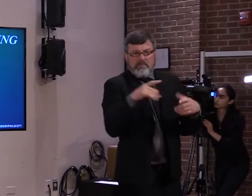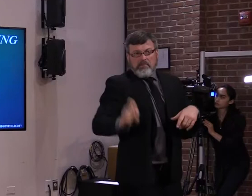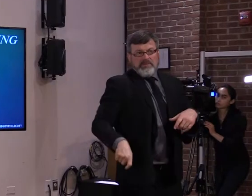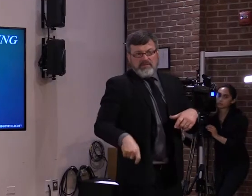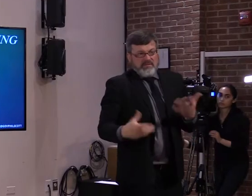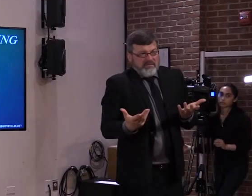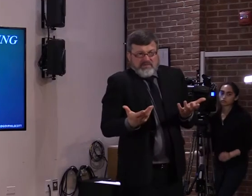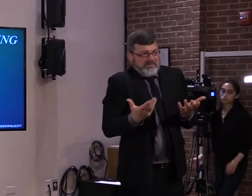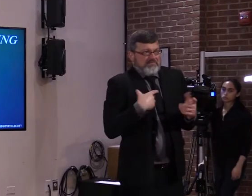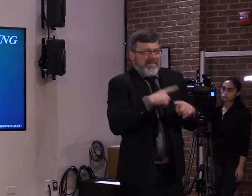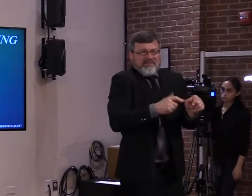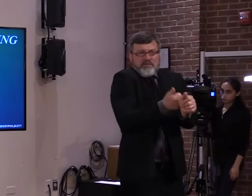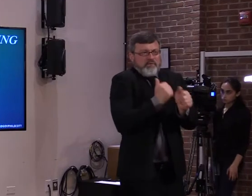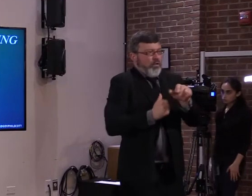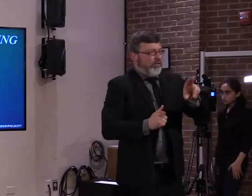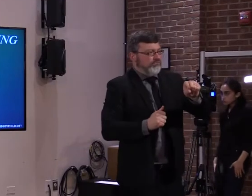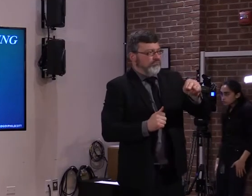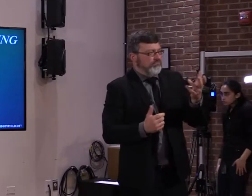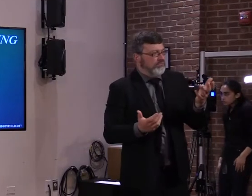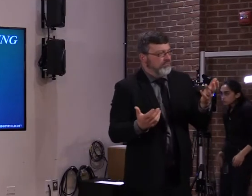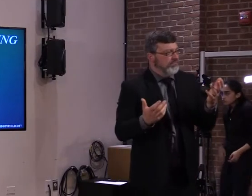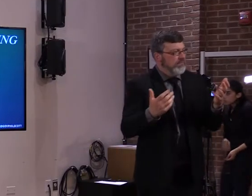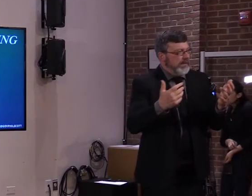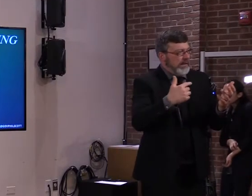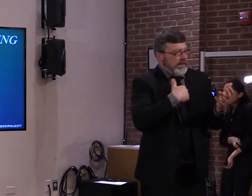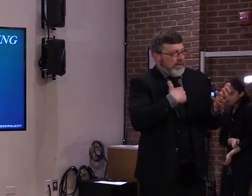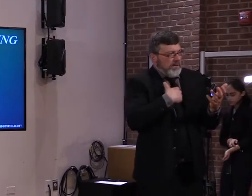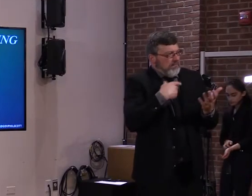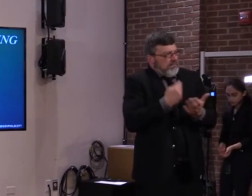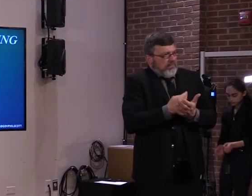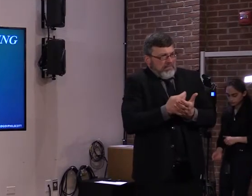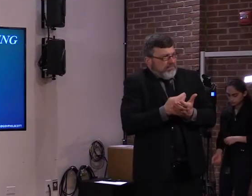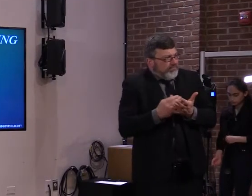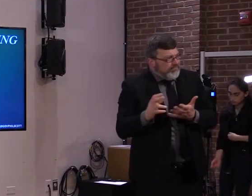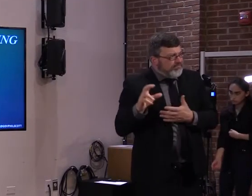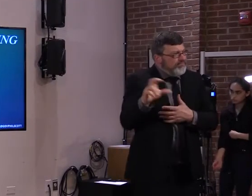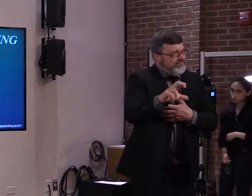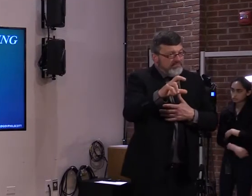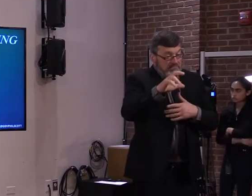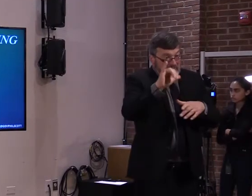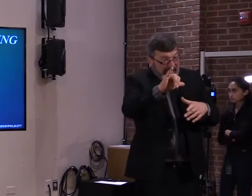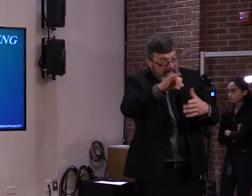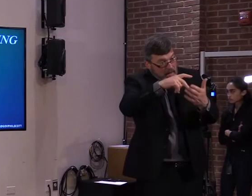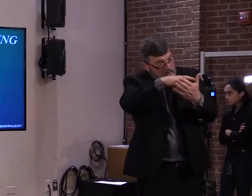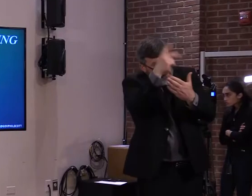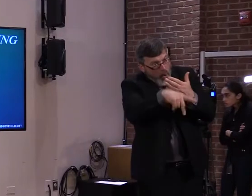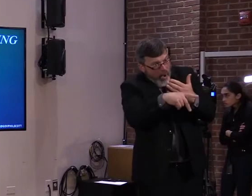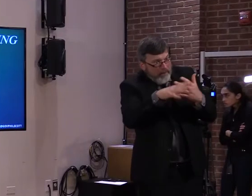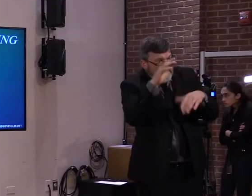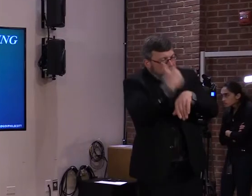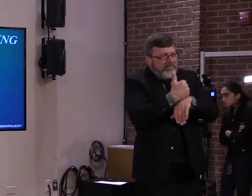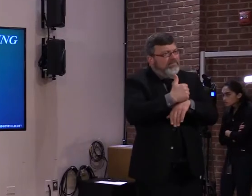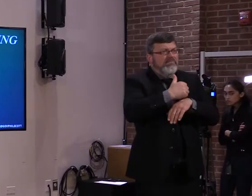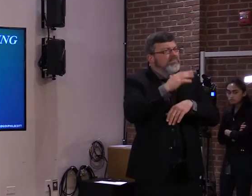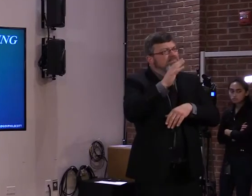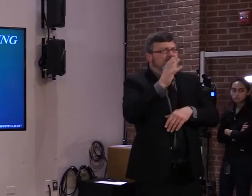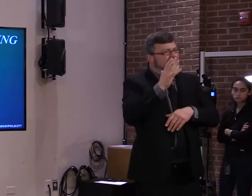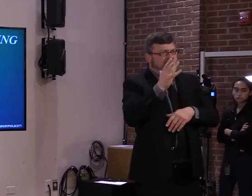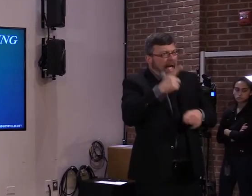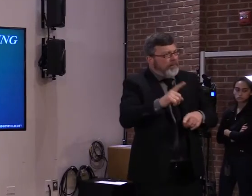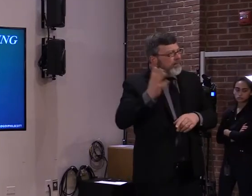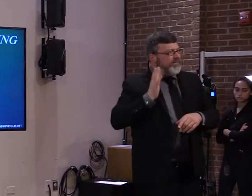lifetime seen the investment that we're making in affordable housing, not only for the homeless, but for